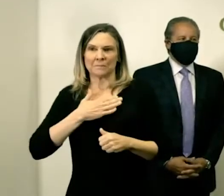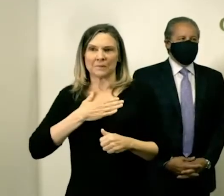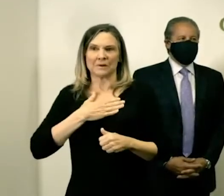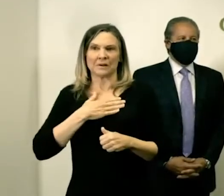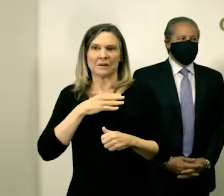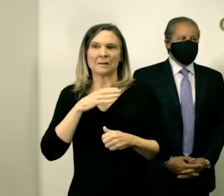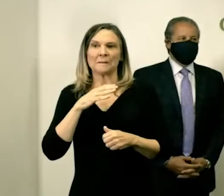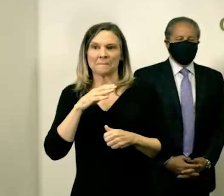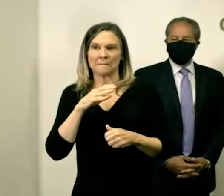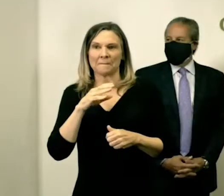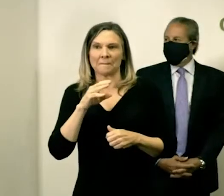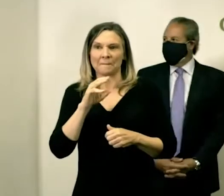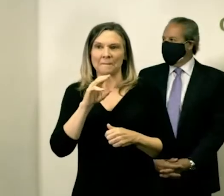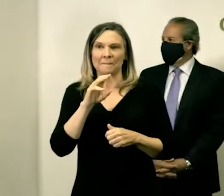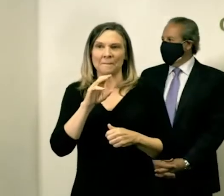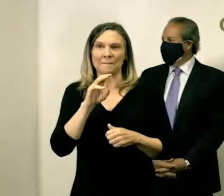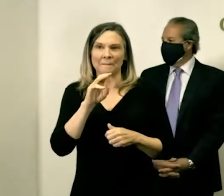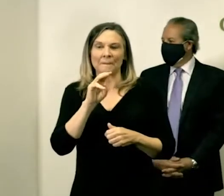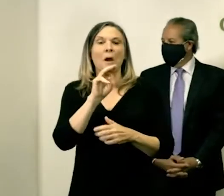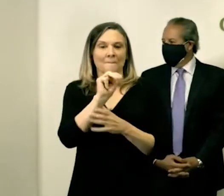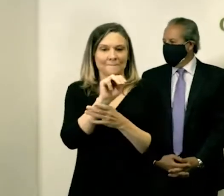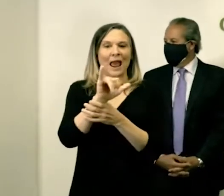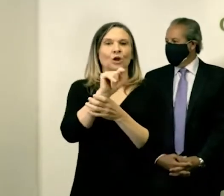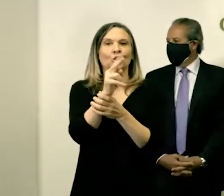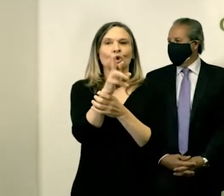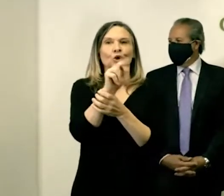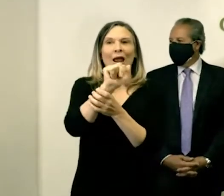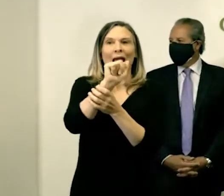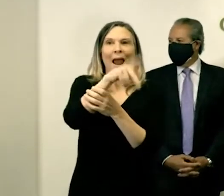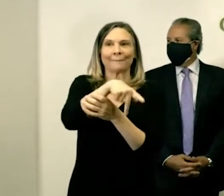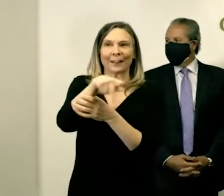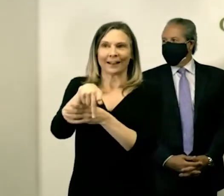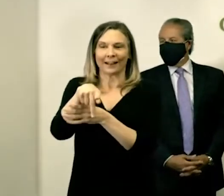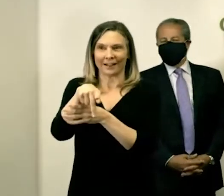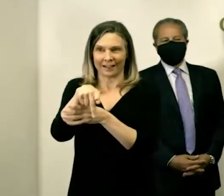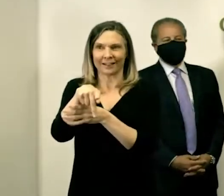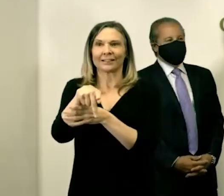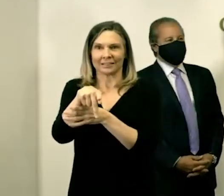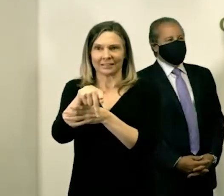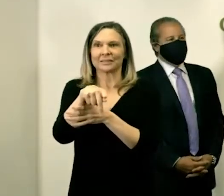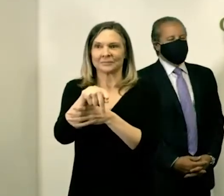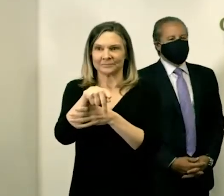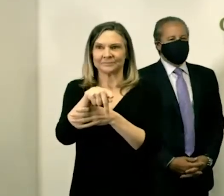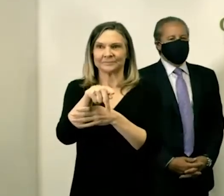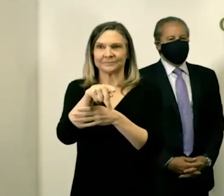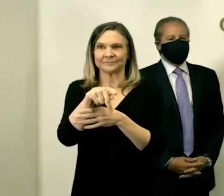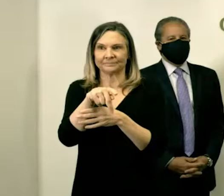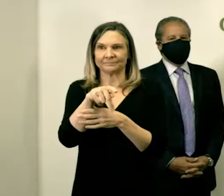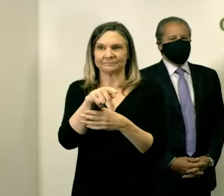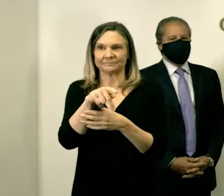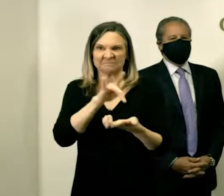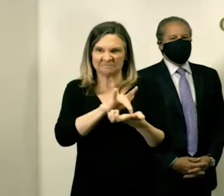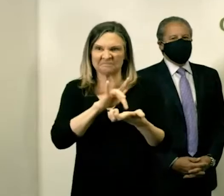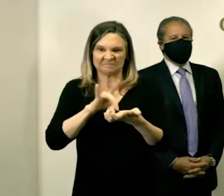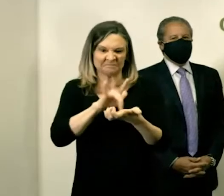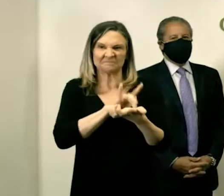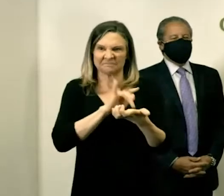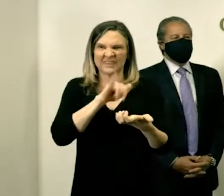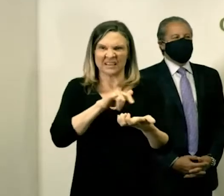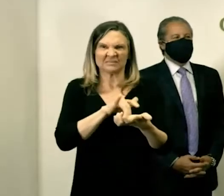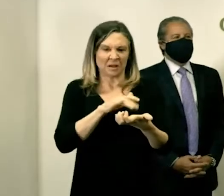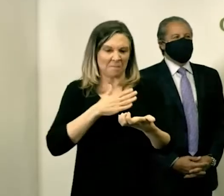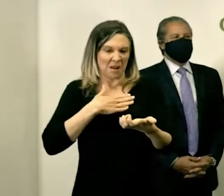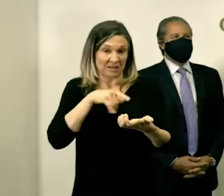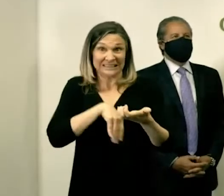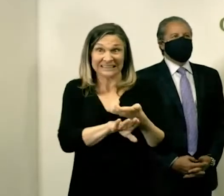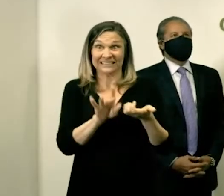form, learn about the site and location that's proximate to you, and work through the scheduling. And